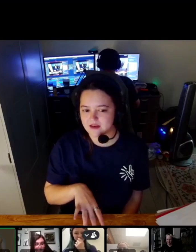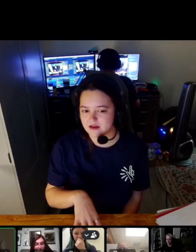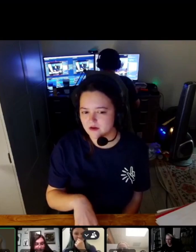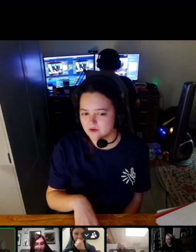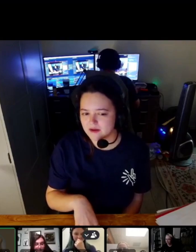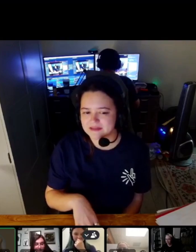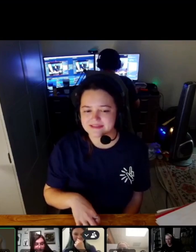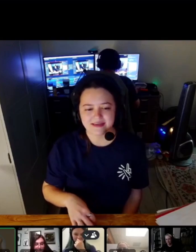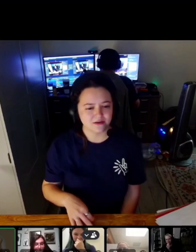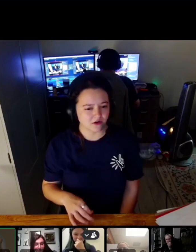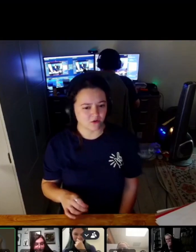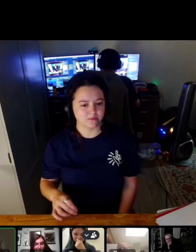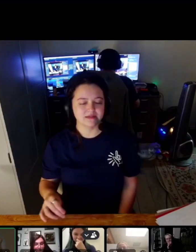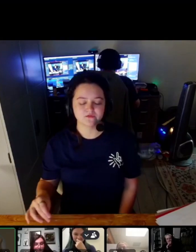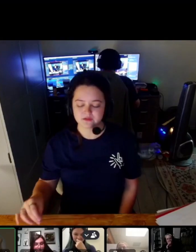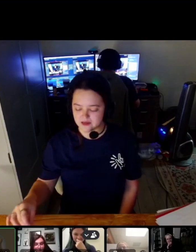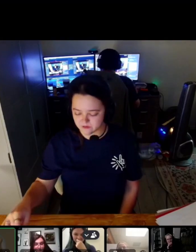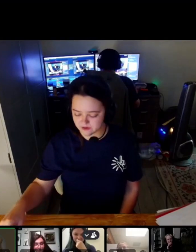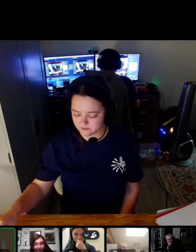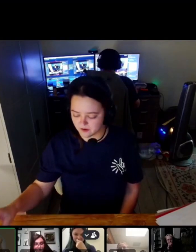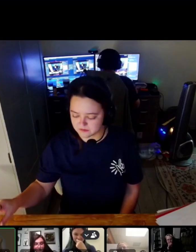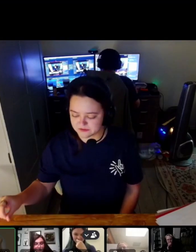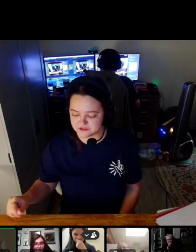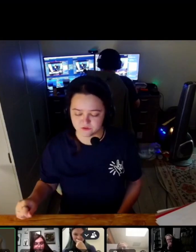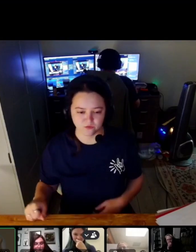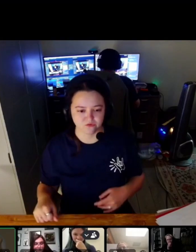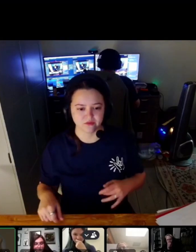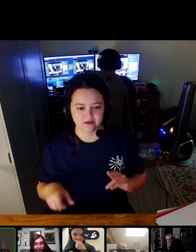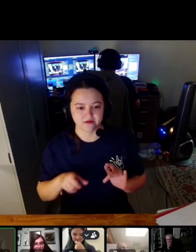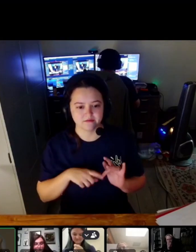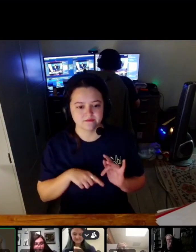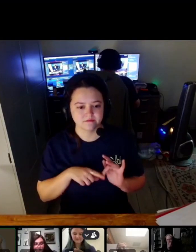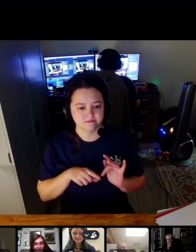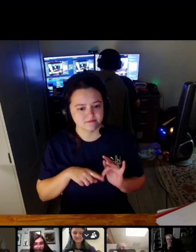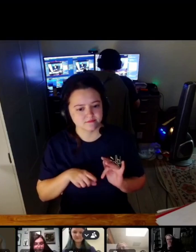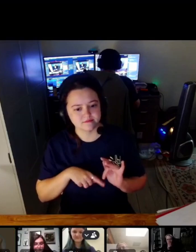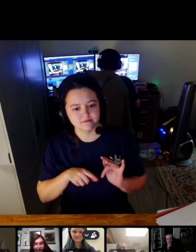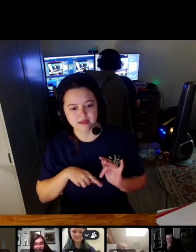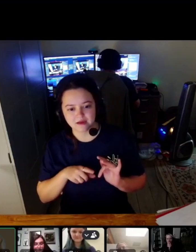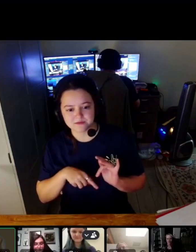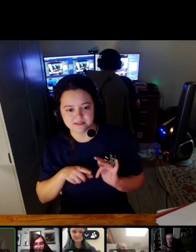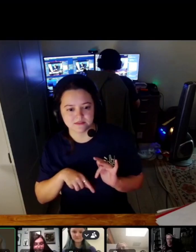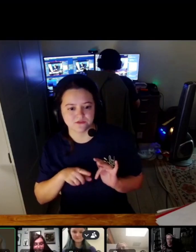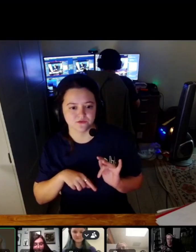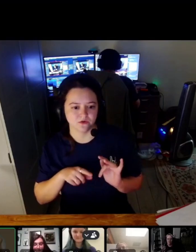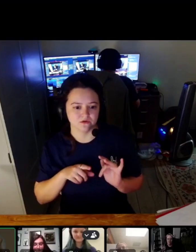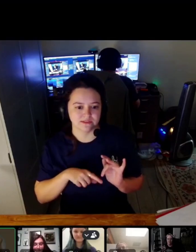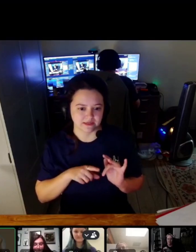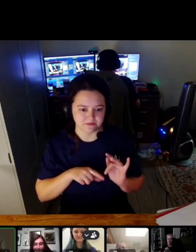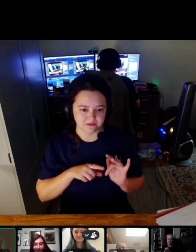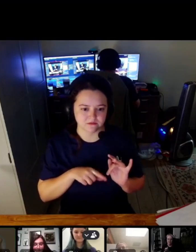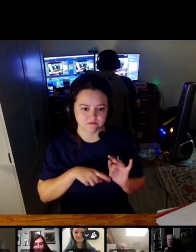No, I'm gonna say no, because for that one I would probably do more of like a absent or skipped.